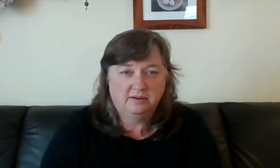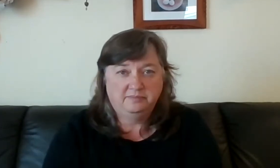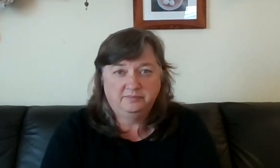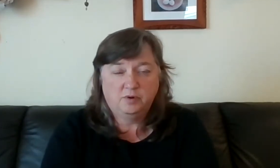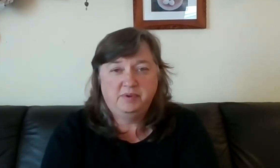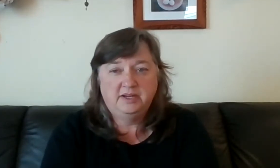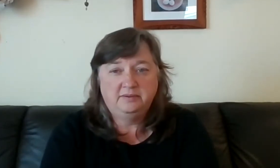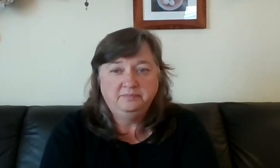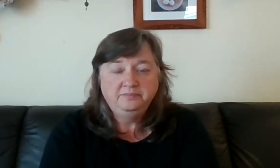repeated.